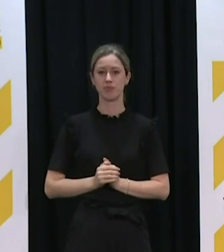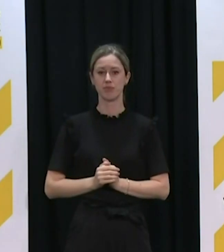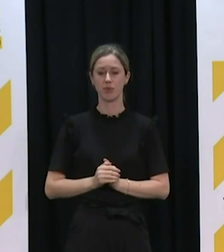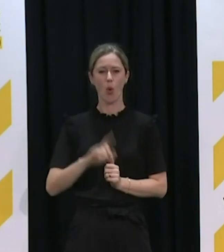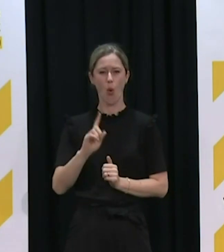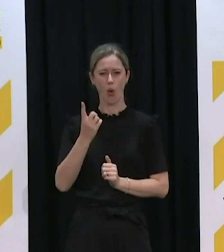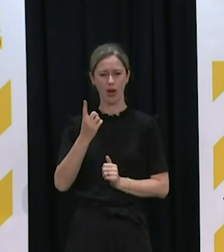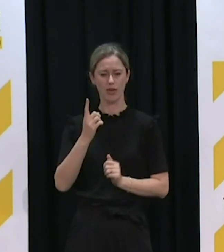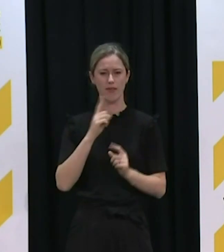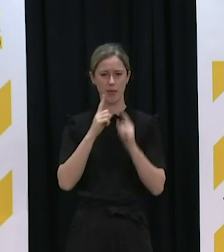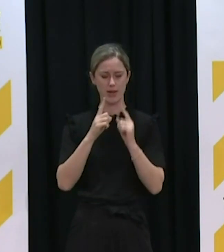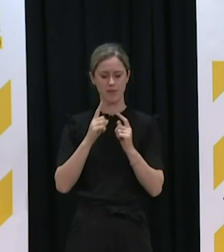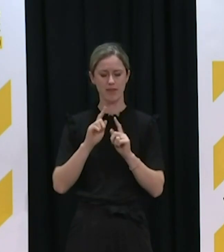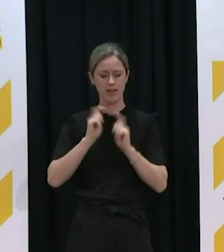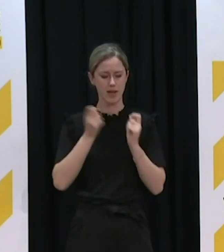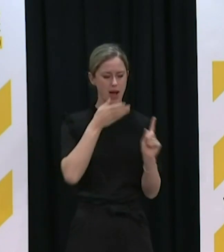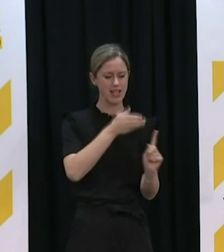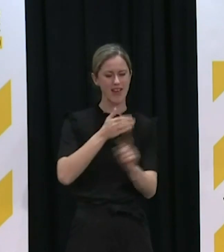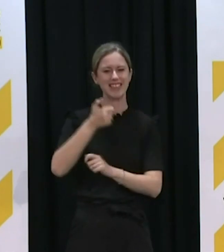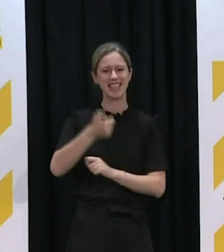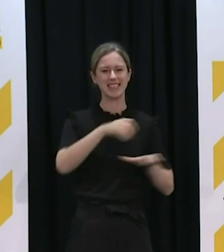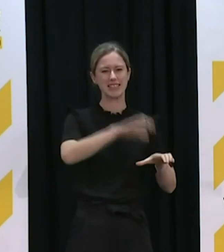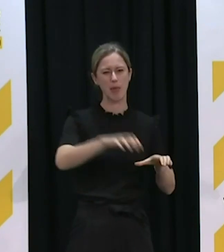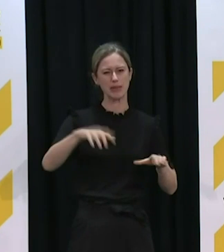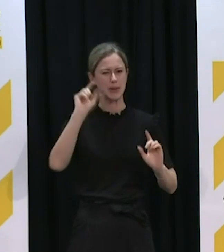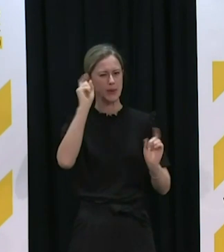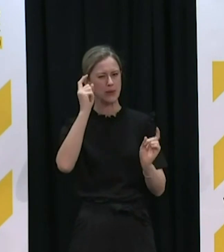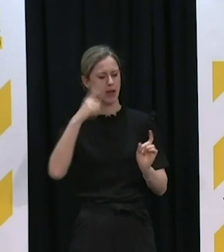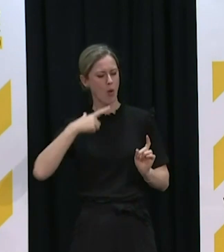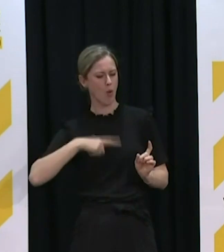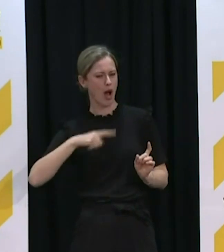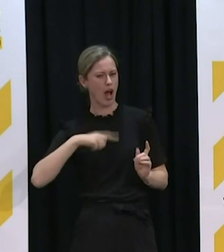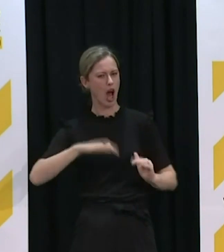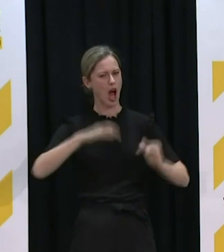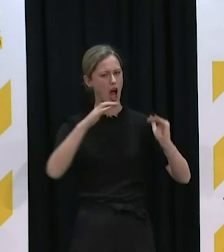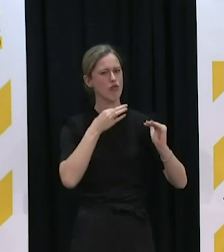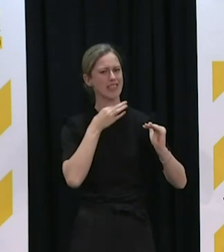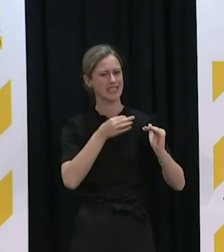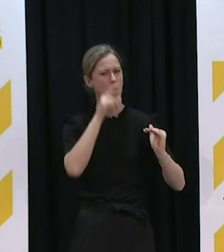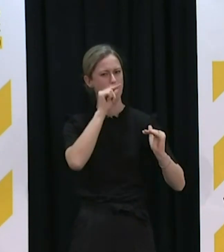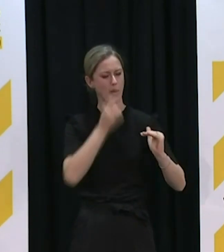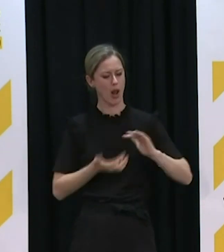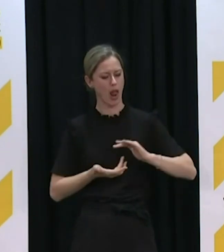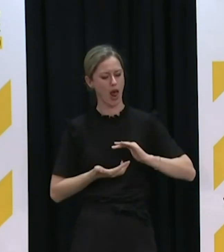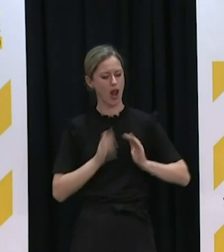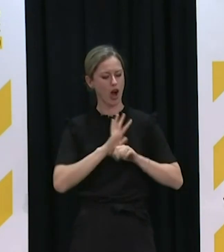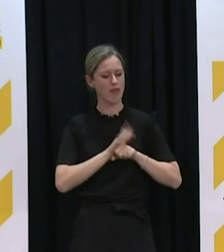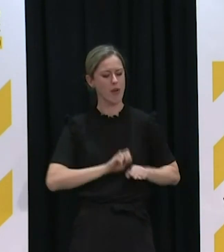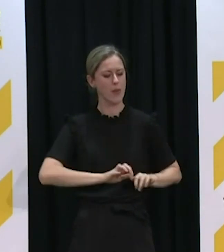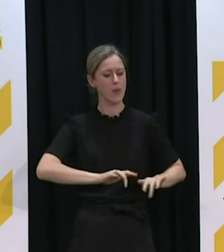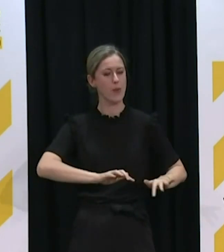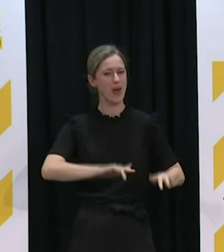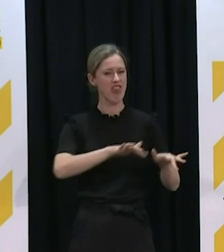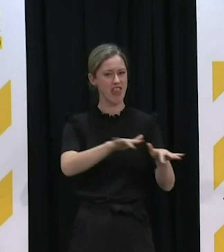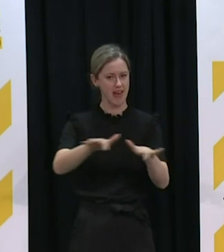on Auckland, our team up there has identified 6 suburbs of concern because there is a higher risk of there being unidentified cases and